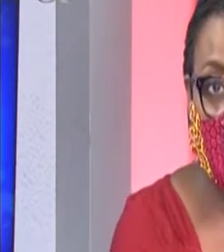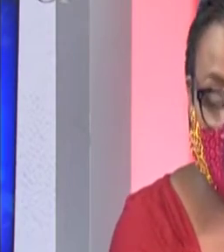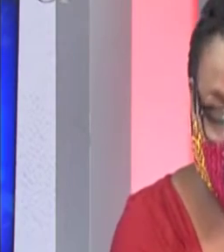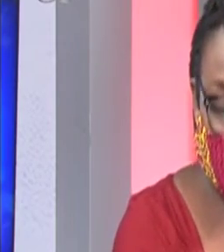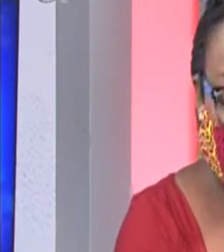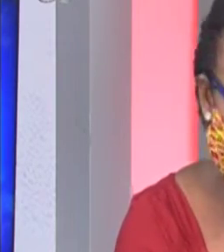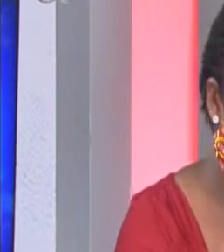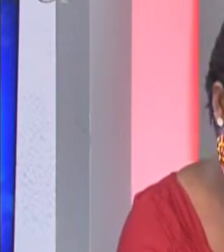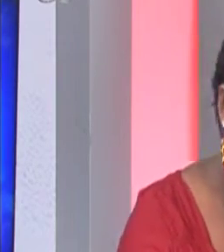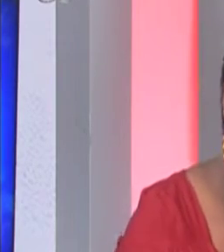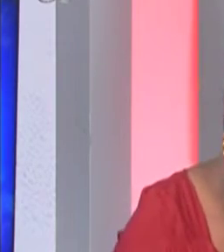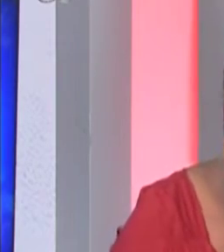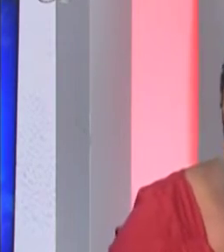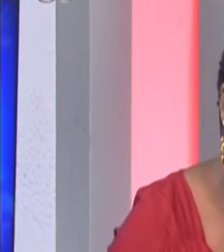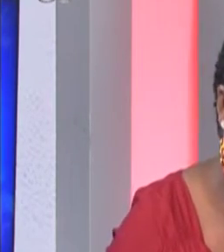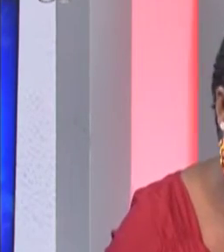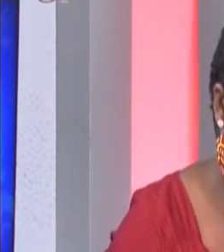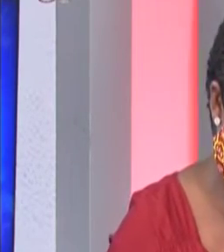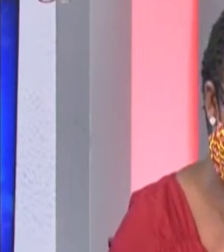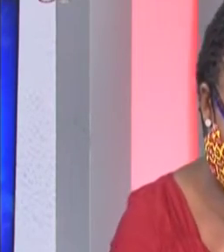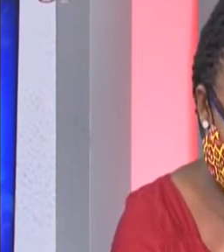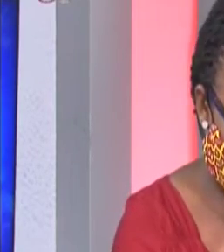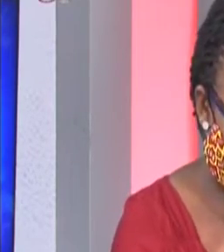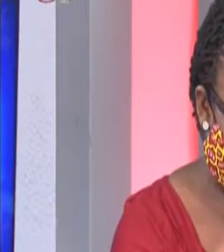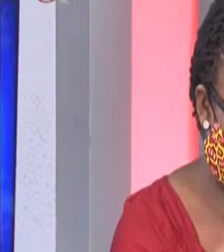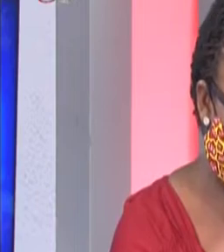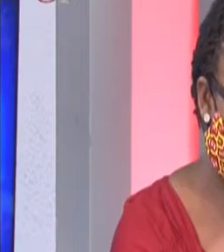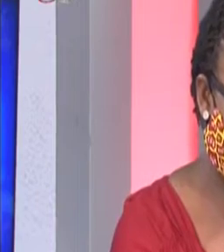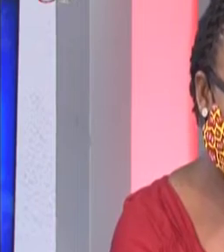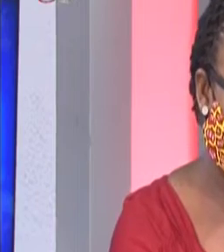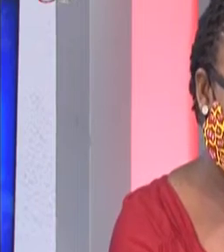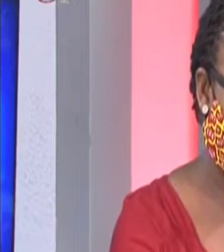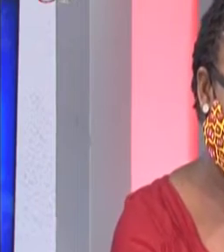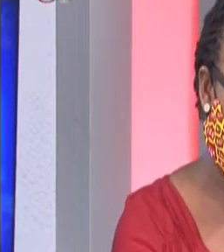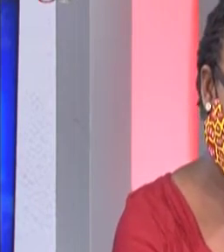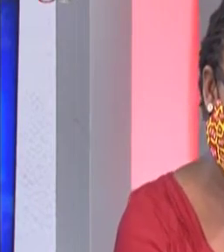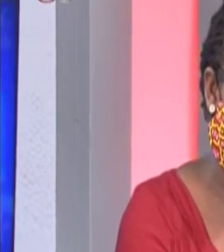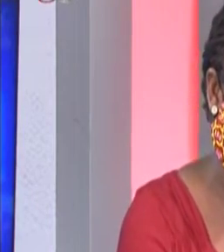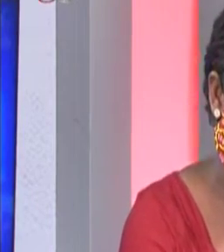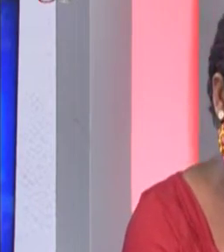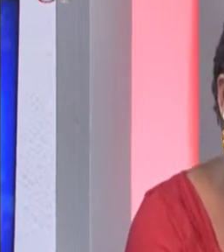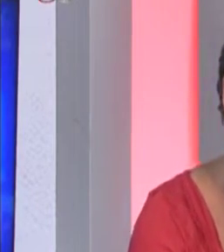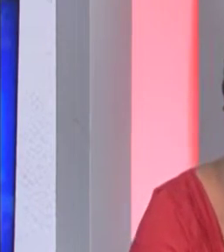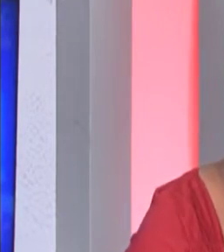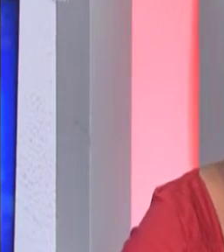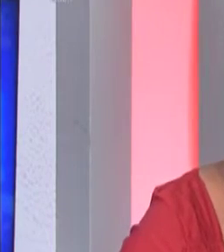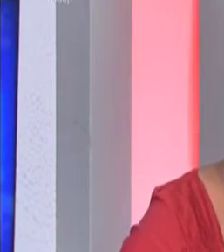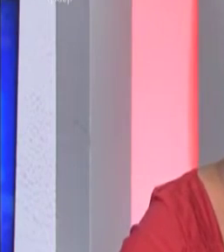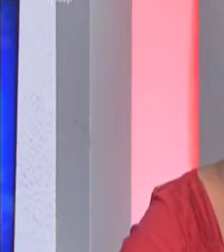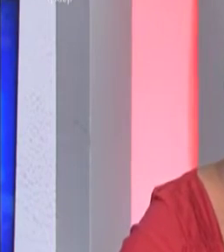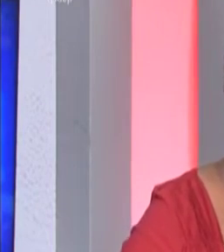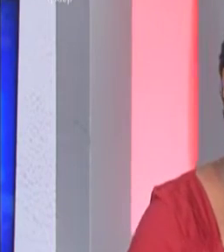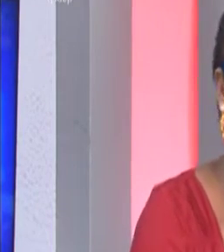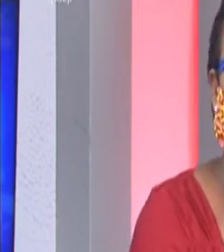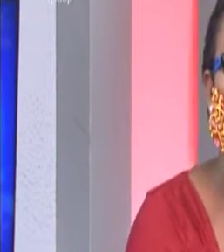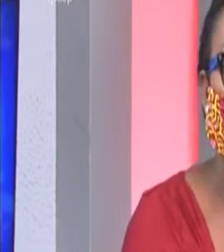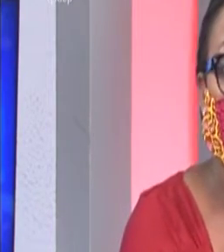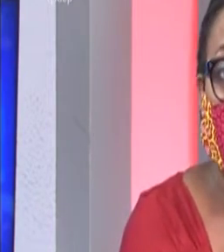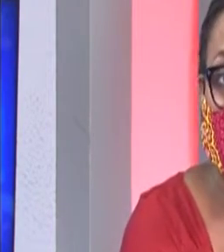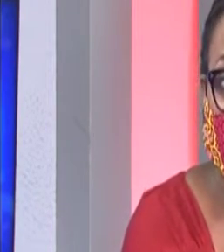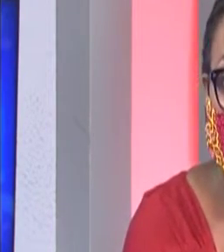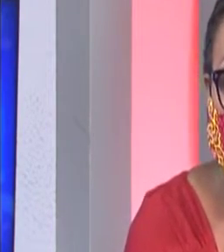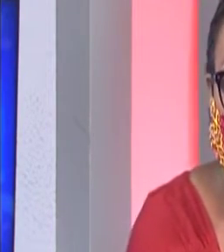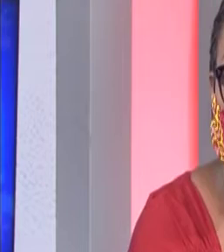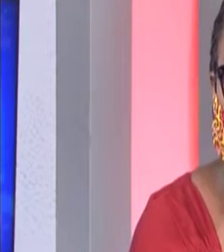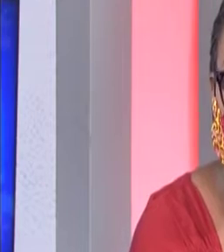beginning, stay with us because we'll keep you up to date. Winston, let's begin with the Director of the Ghana Health Service, Dr. Abwaje, who gave us